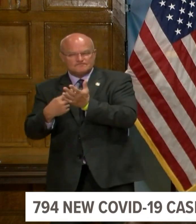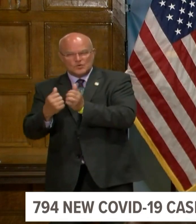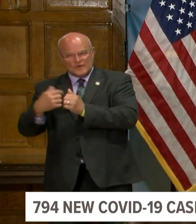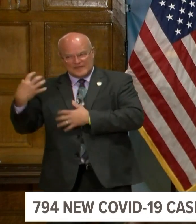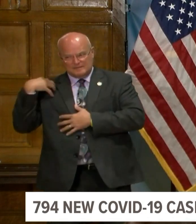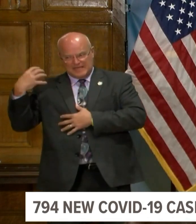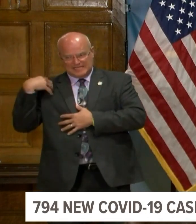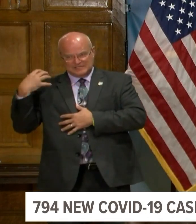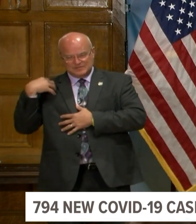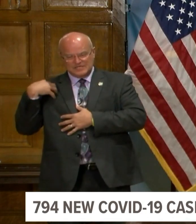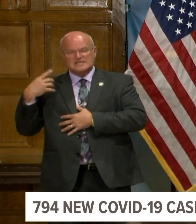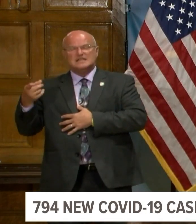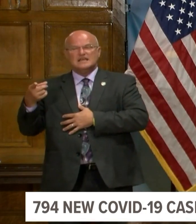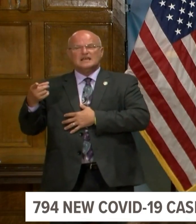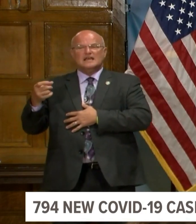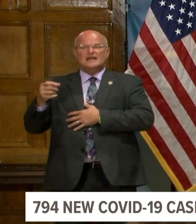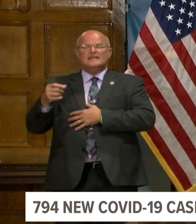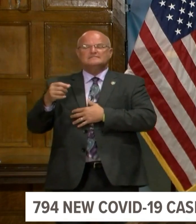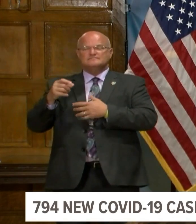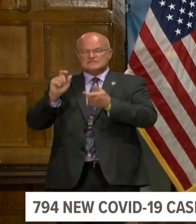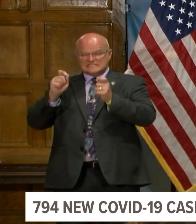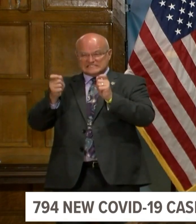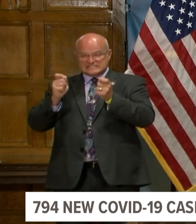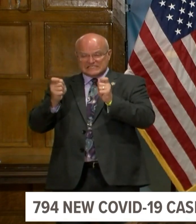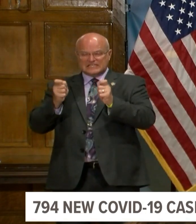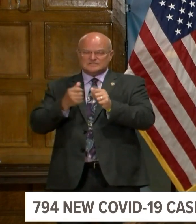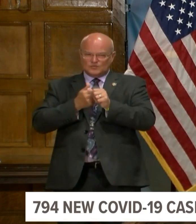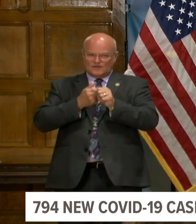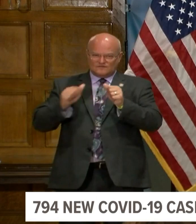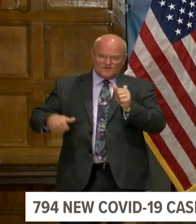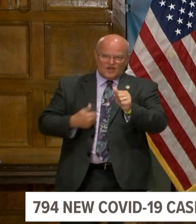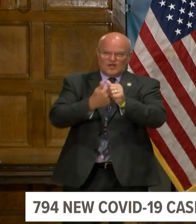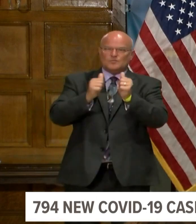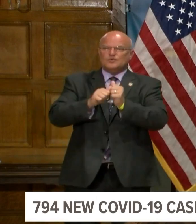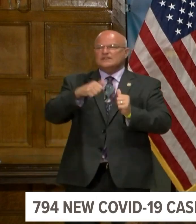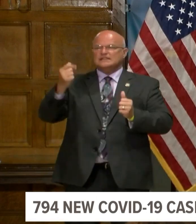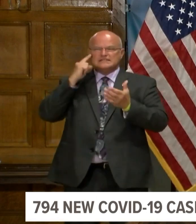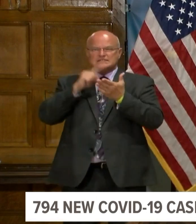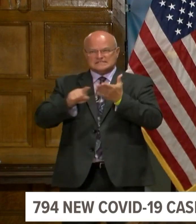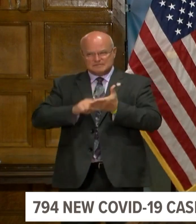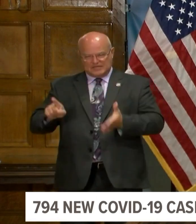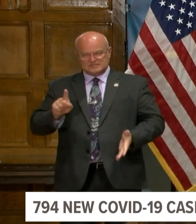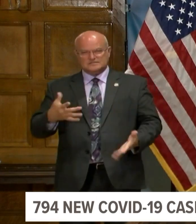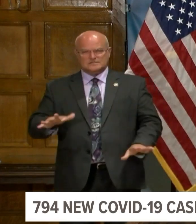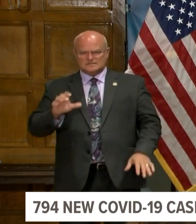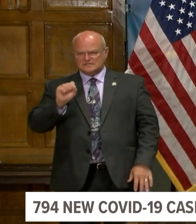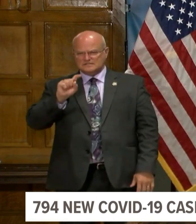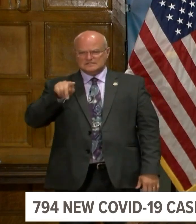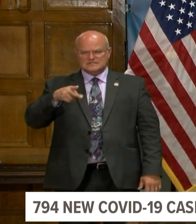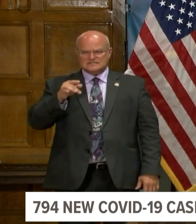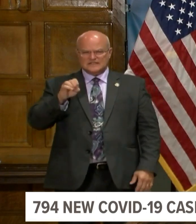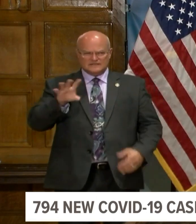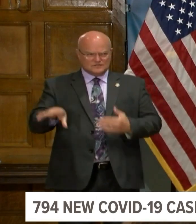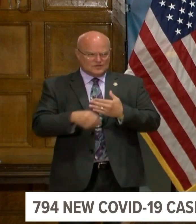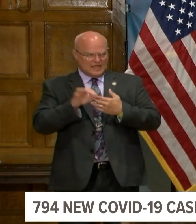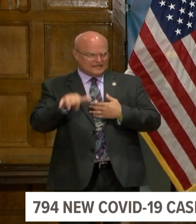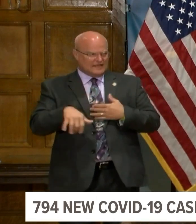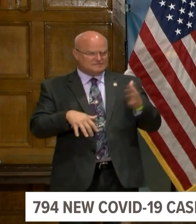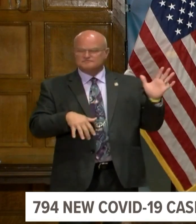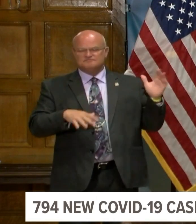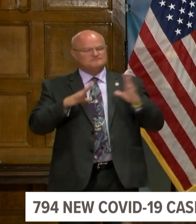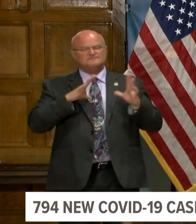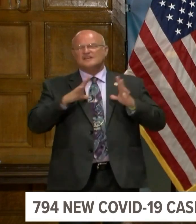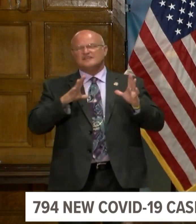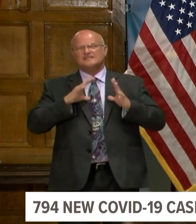management. They do corrections of that. We can follow up with additional inspections. Stephanie, do you have anything else to add to that? No,